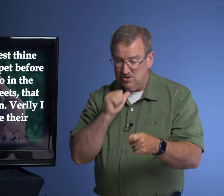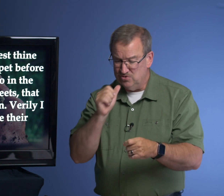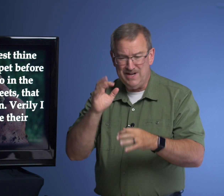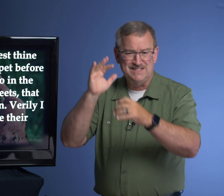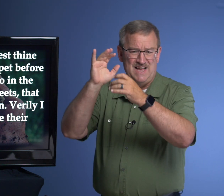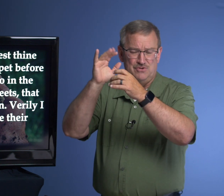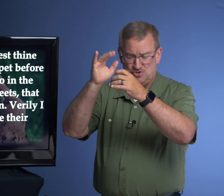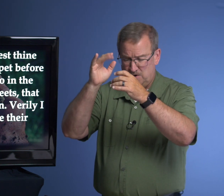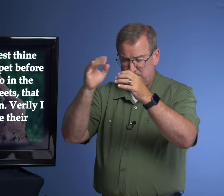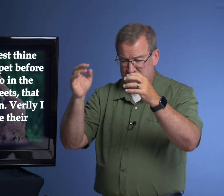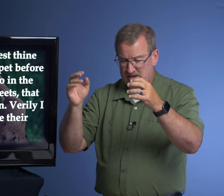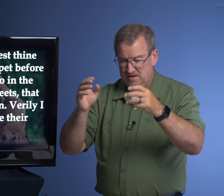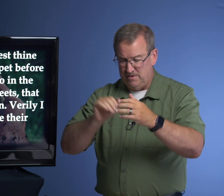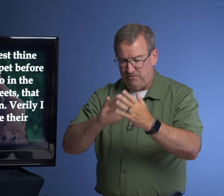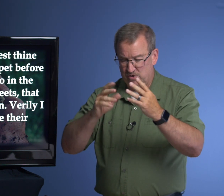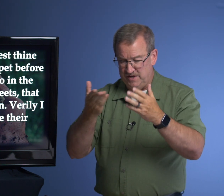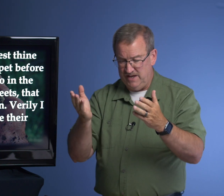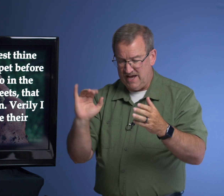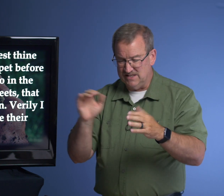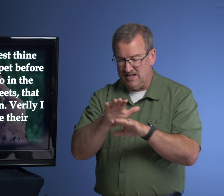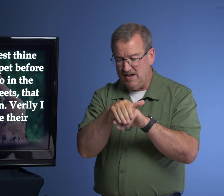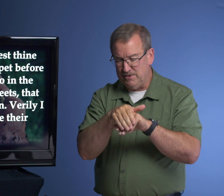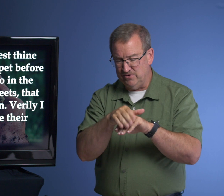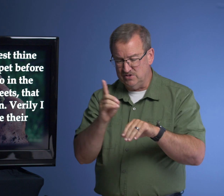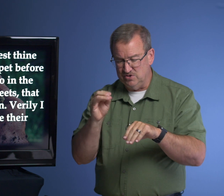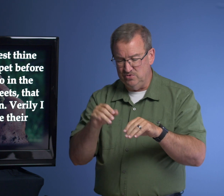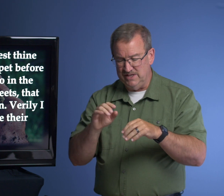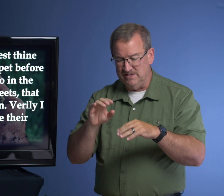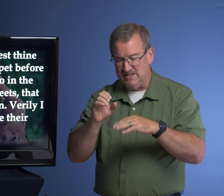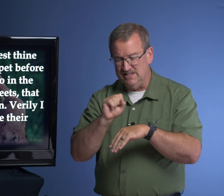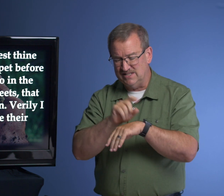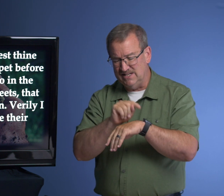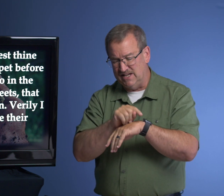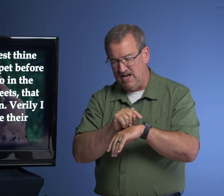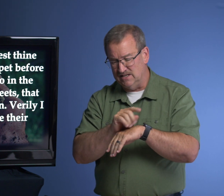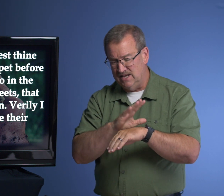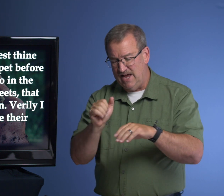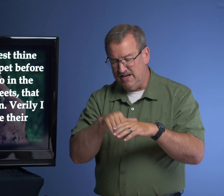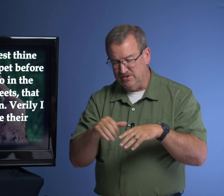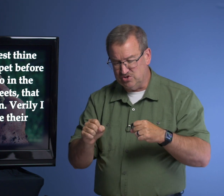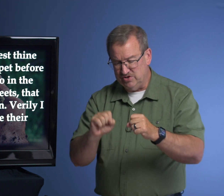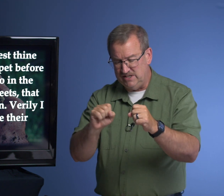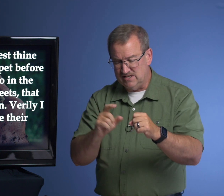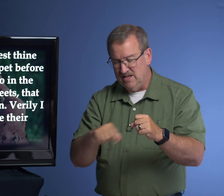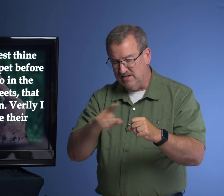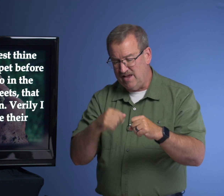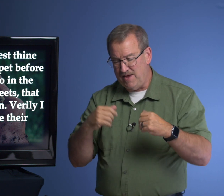do not sound a trumpet before thee, as the hypocrites do in the synagogues and in the streets, that they may